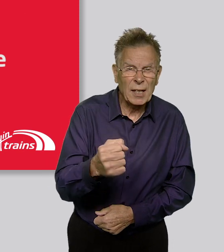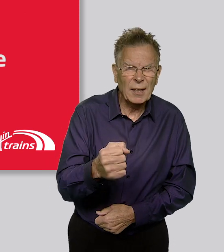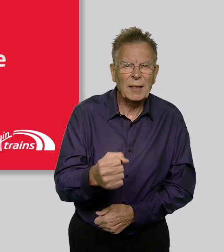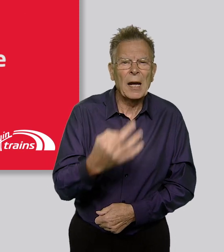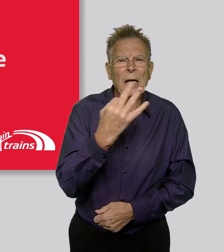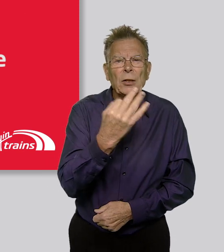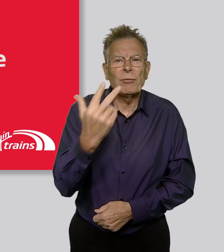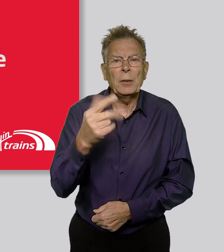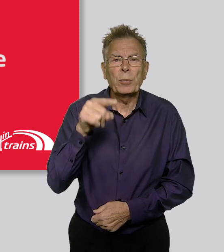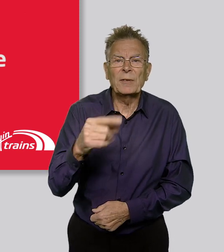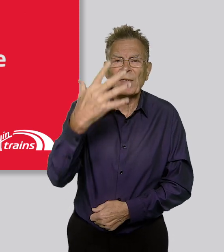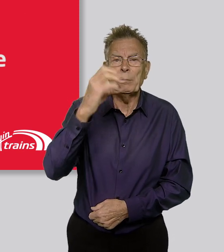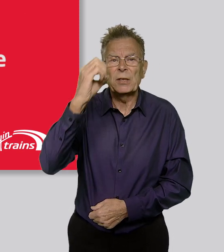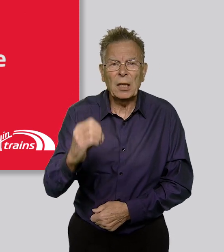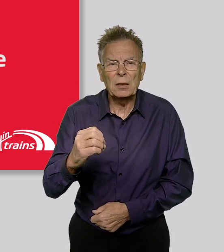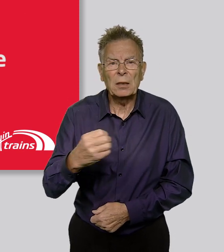On the train,